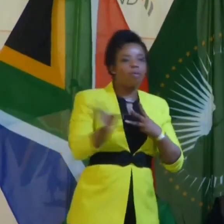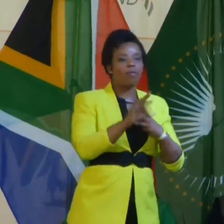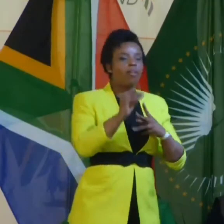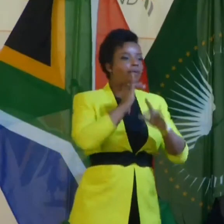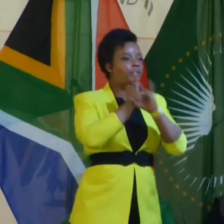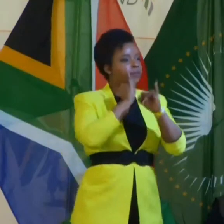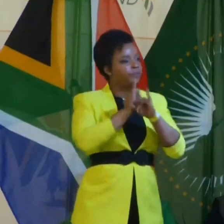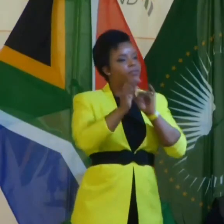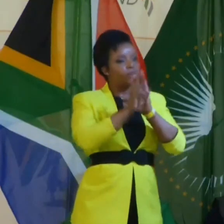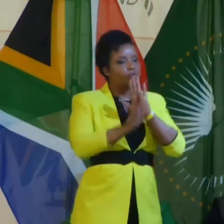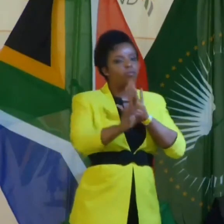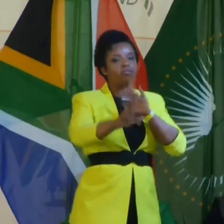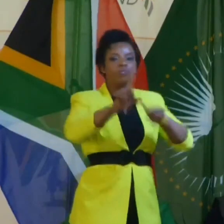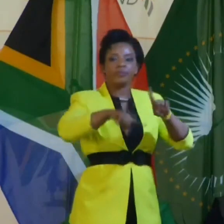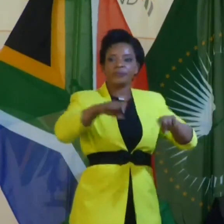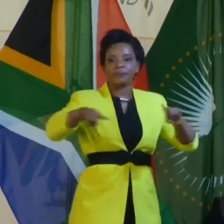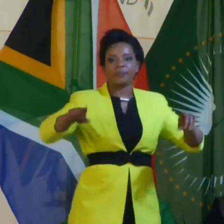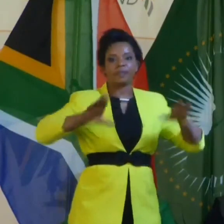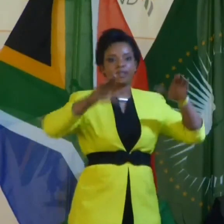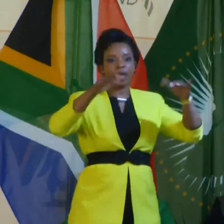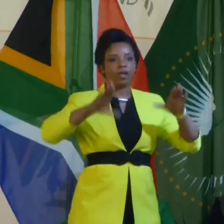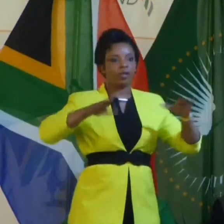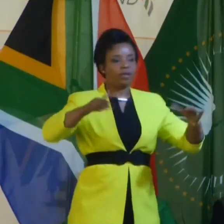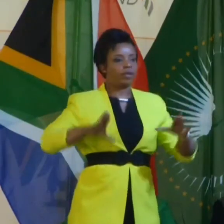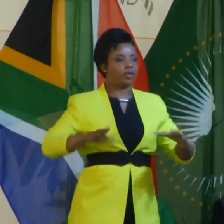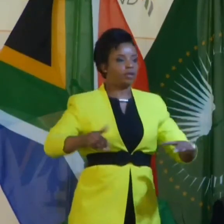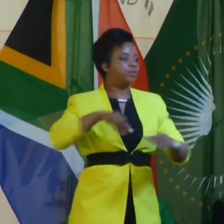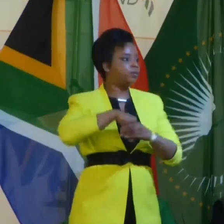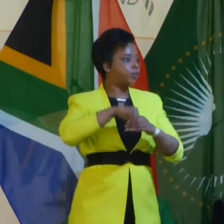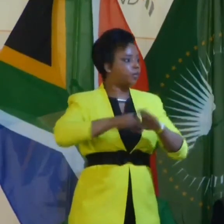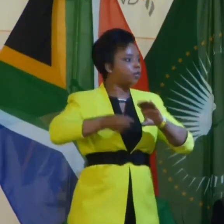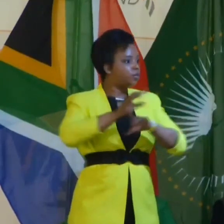are representing various sectors of our society.